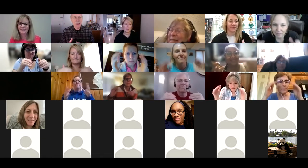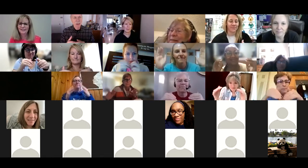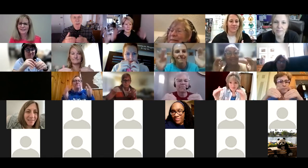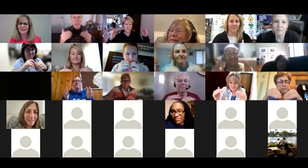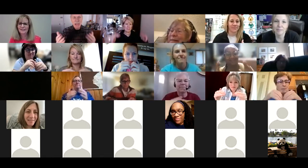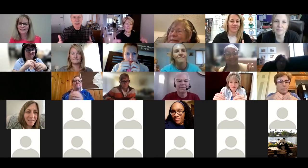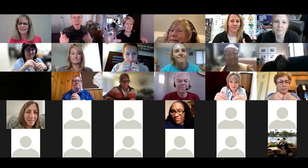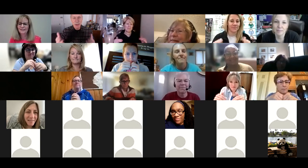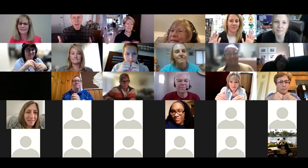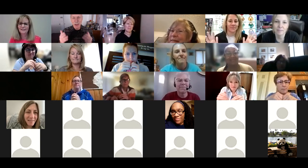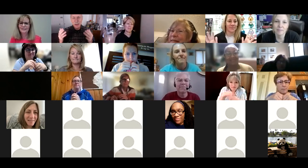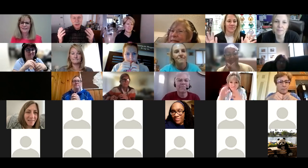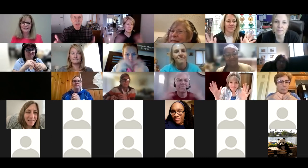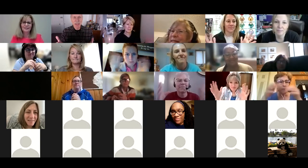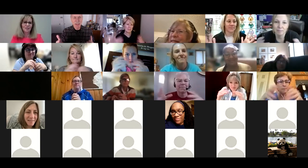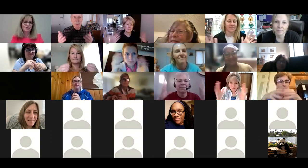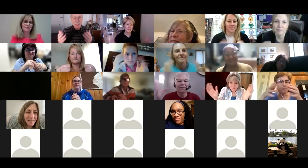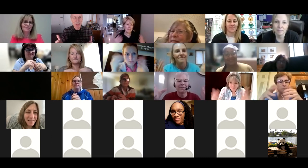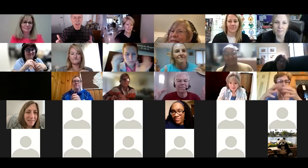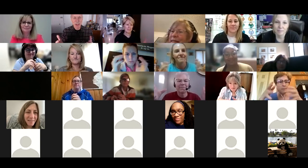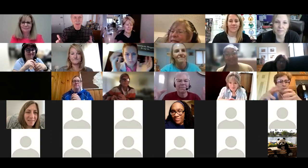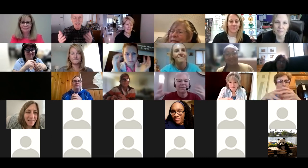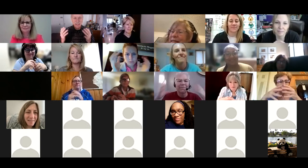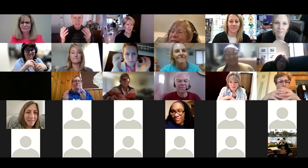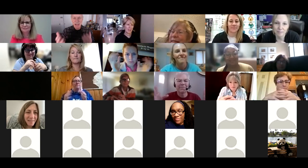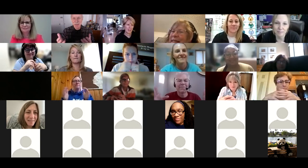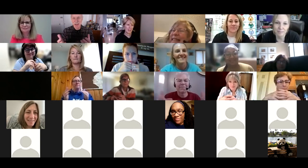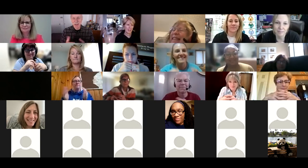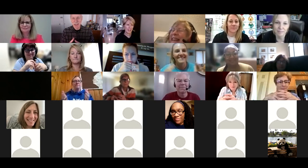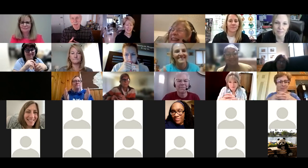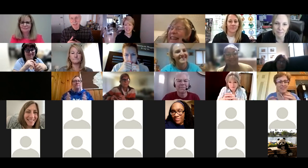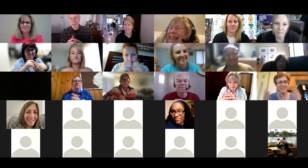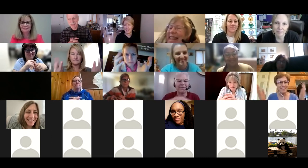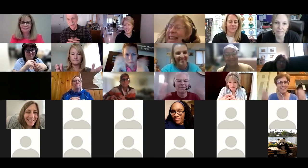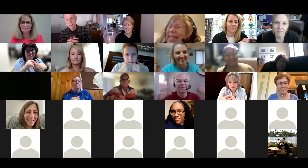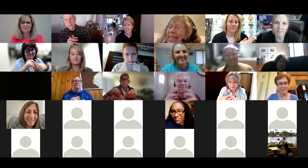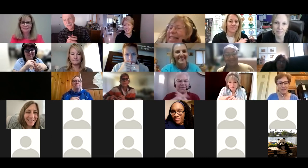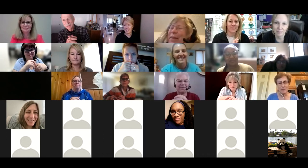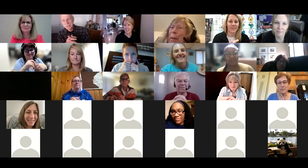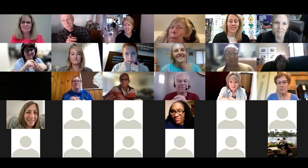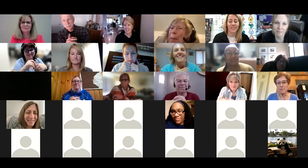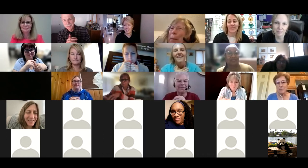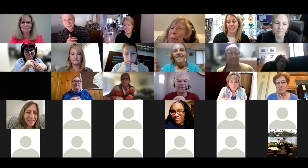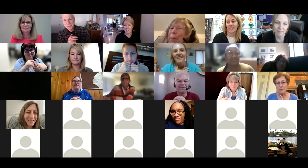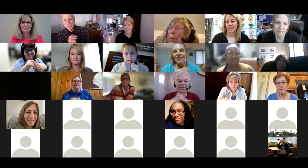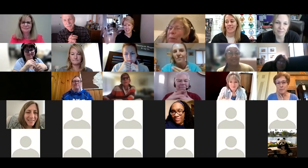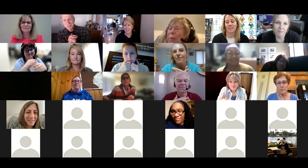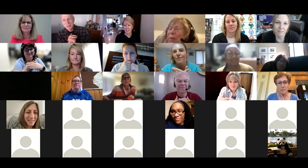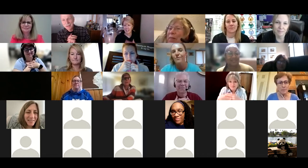without doing all the stinking research, which is a nightmare. Talk about it, Elizabeth. Thank you, coach.